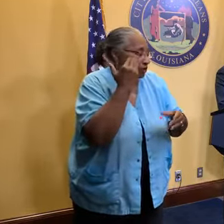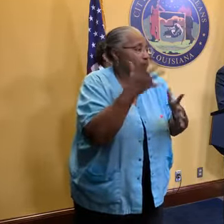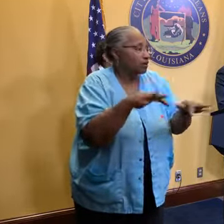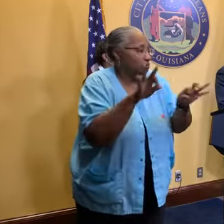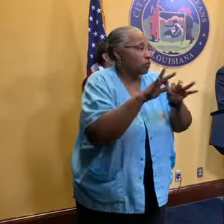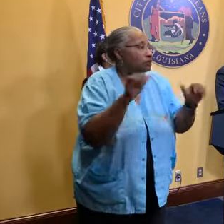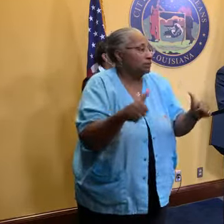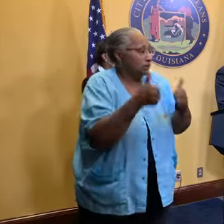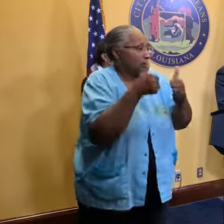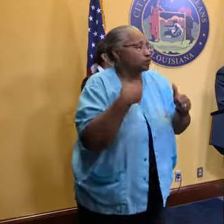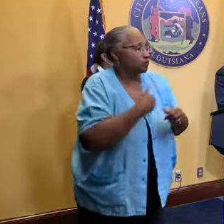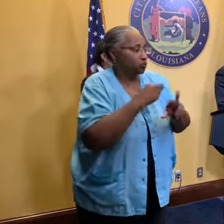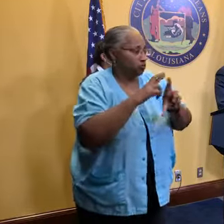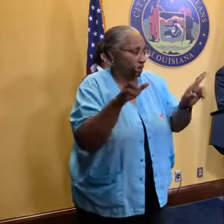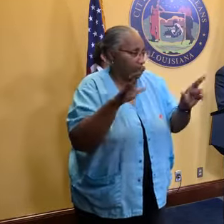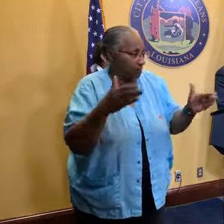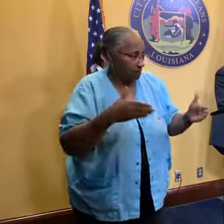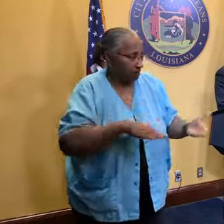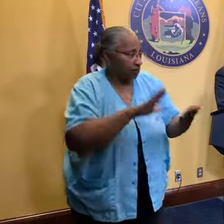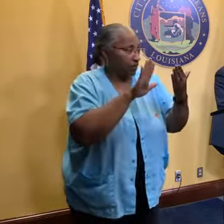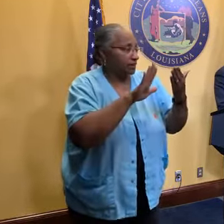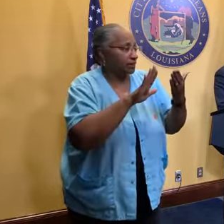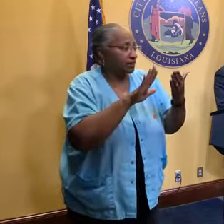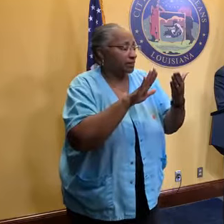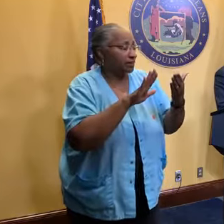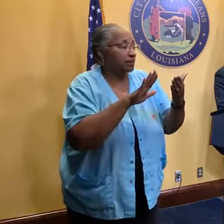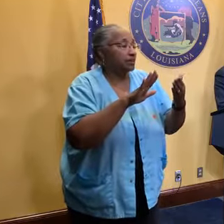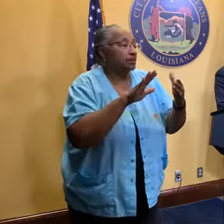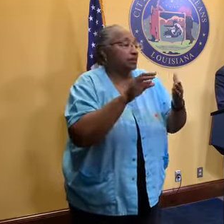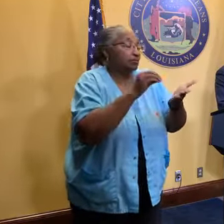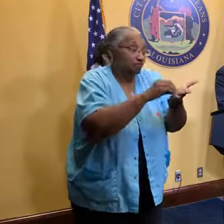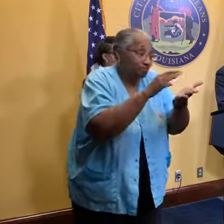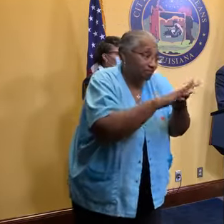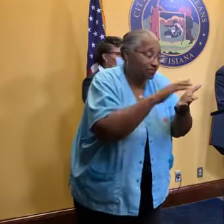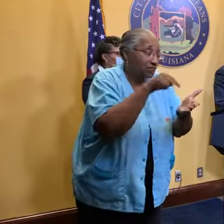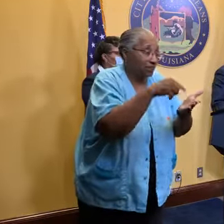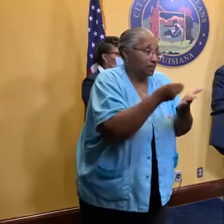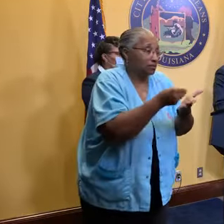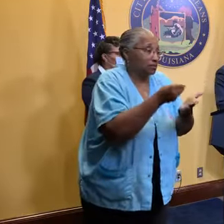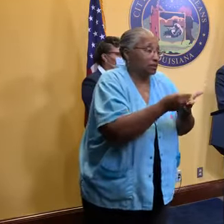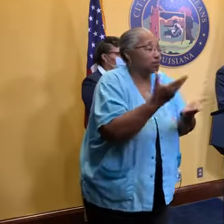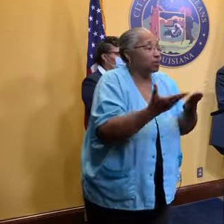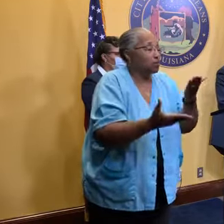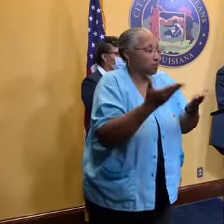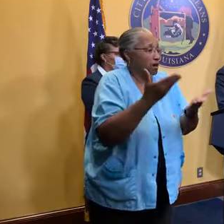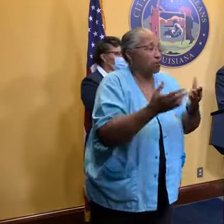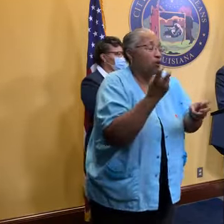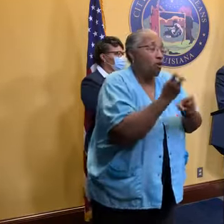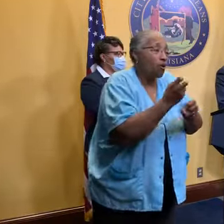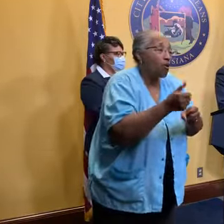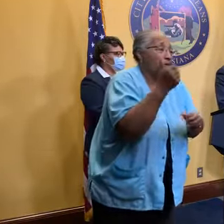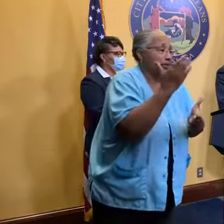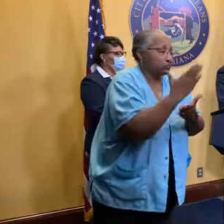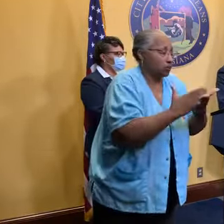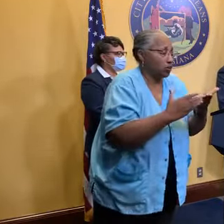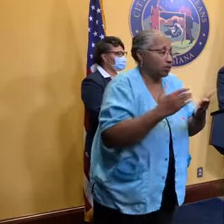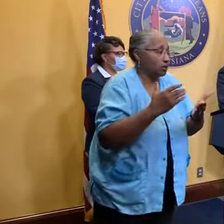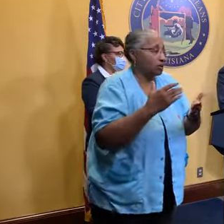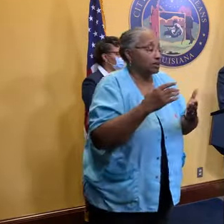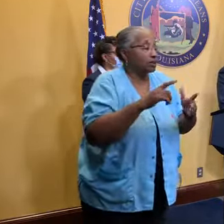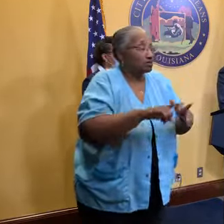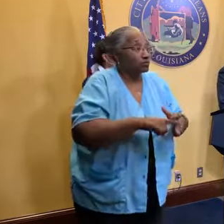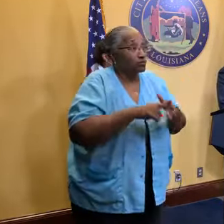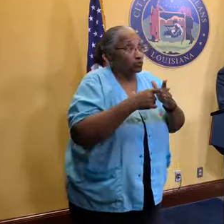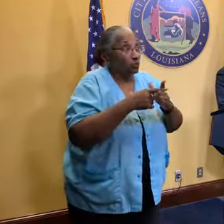face. Implementing this budget will probably be the most daunting piece of the overall perspective that we're going to have to start as early